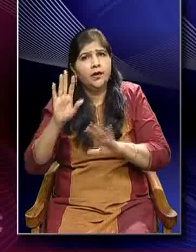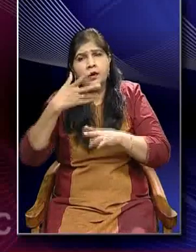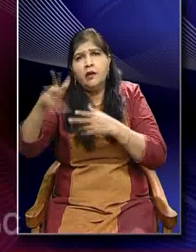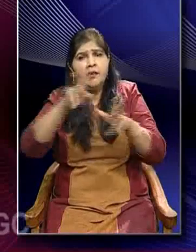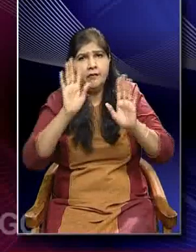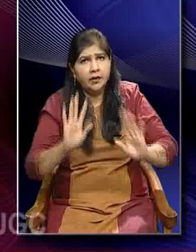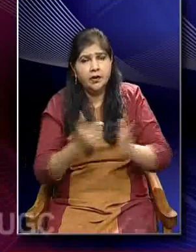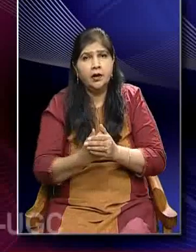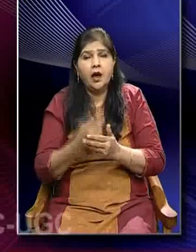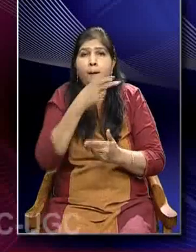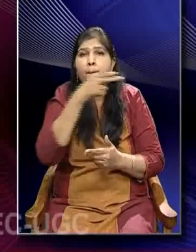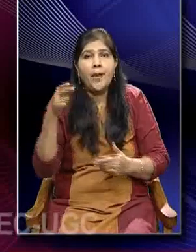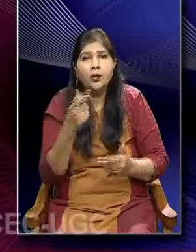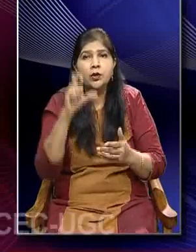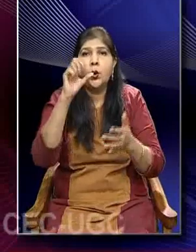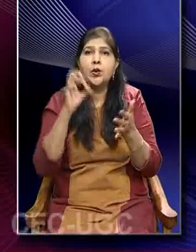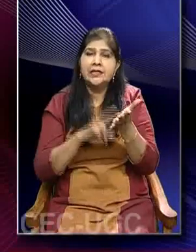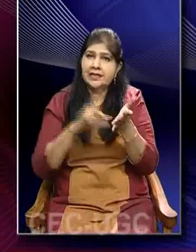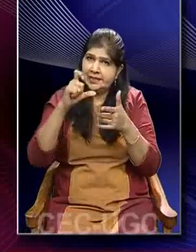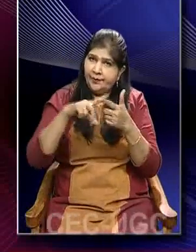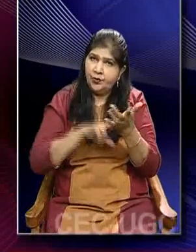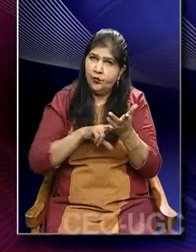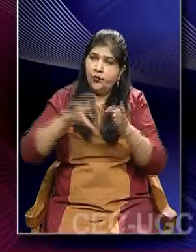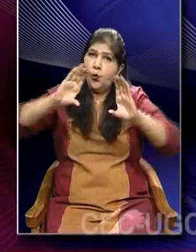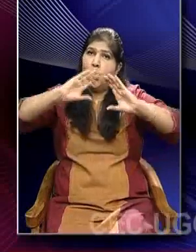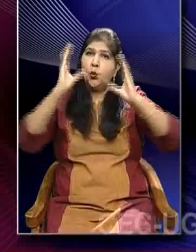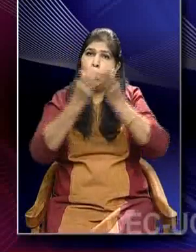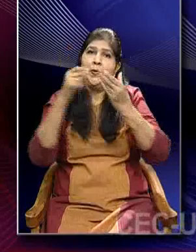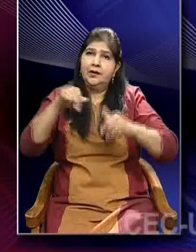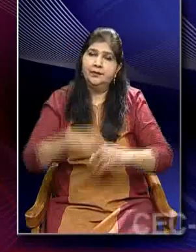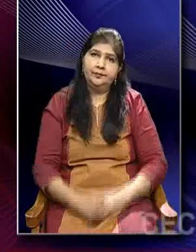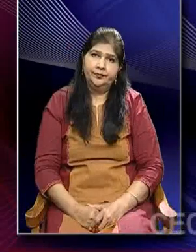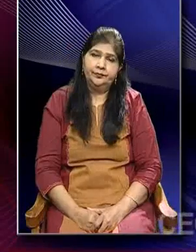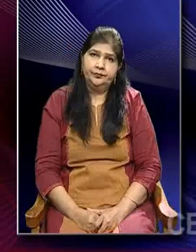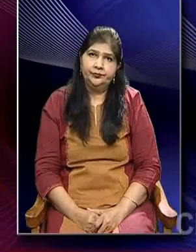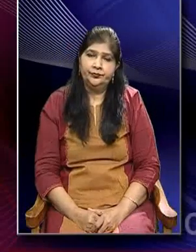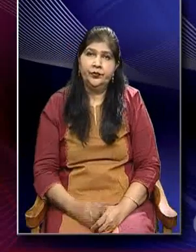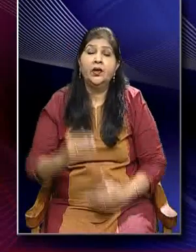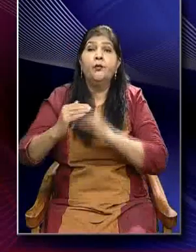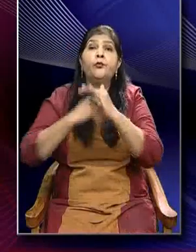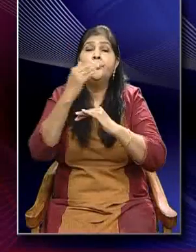opinions about the concept of globalization. Further,